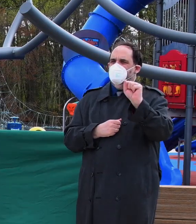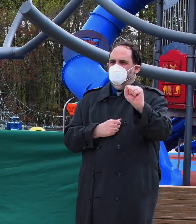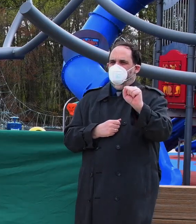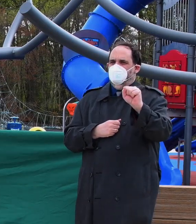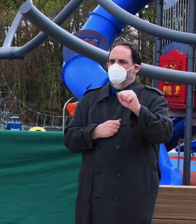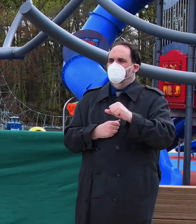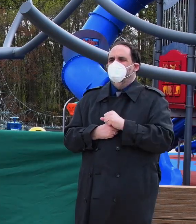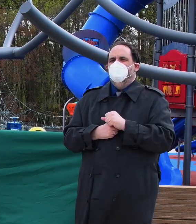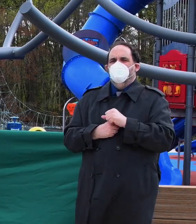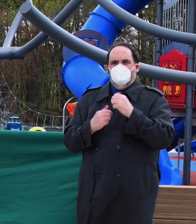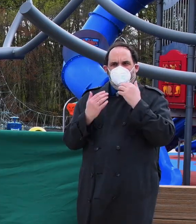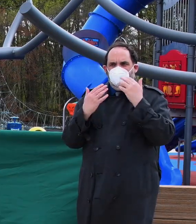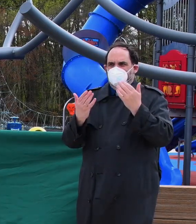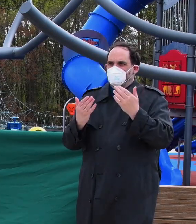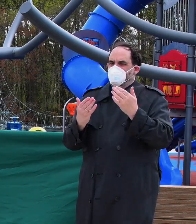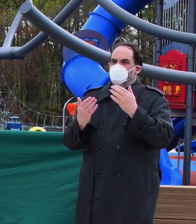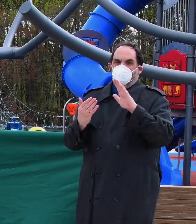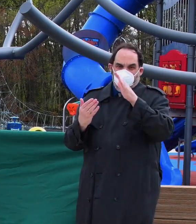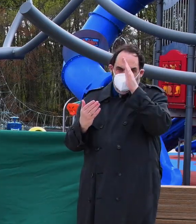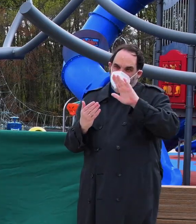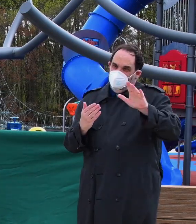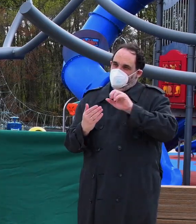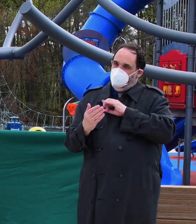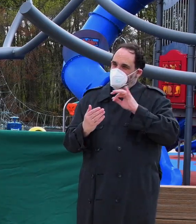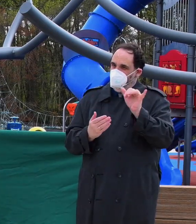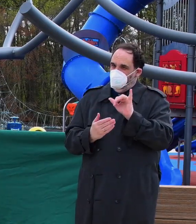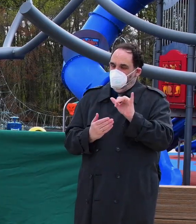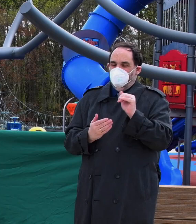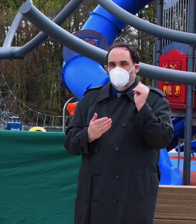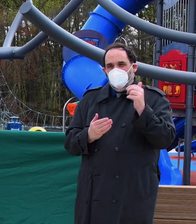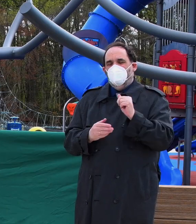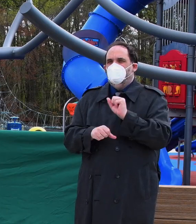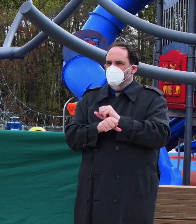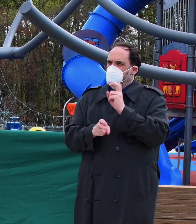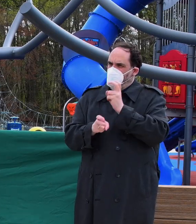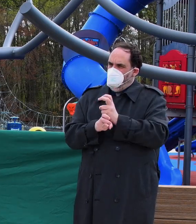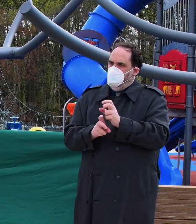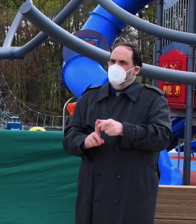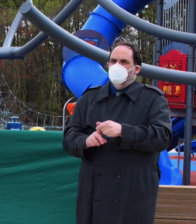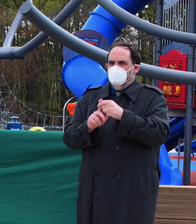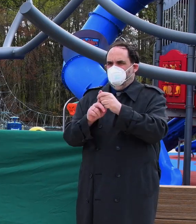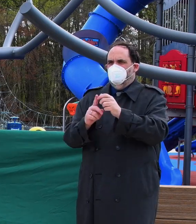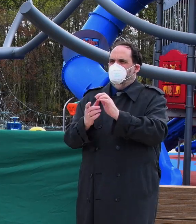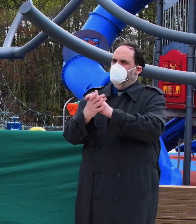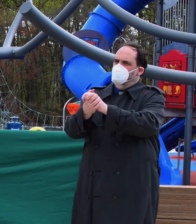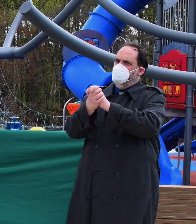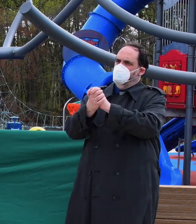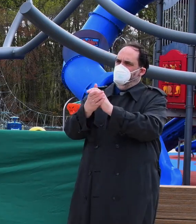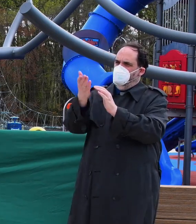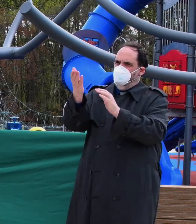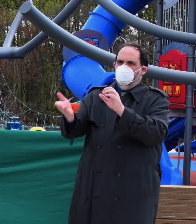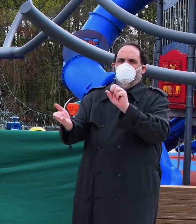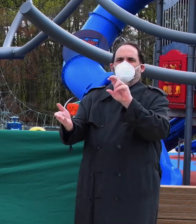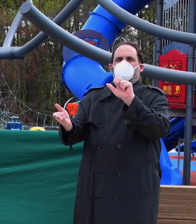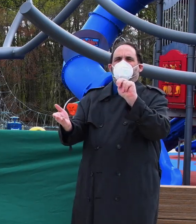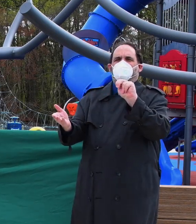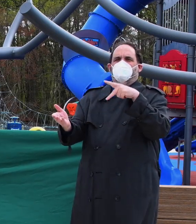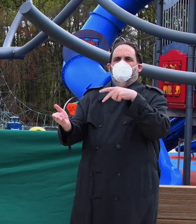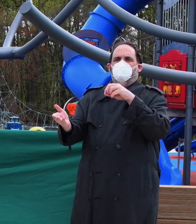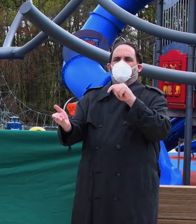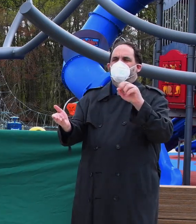and all of his staff as well who've worked so hard on this. Especially I want to call out Susan Potts, who has been